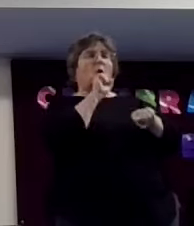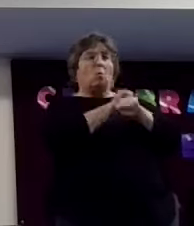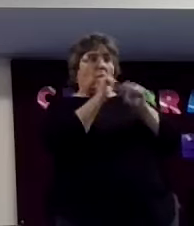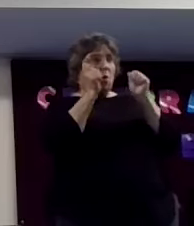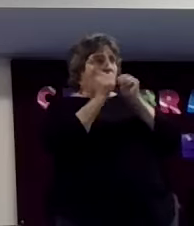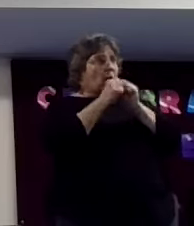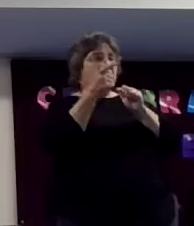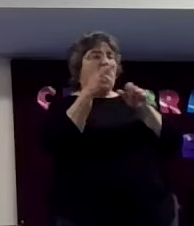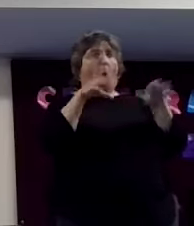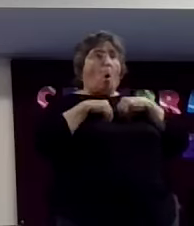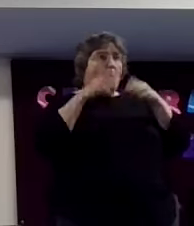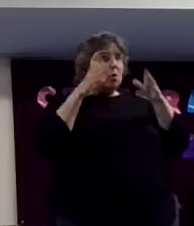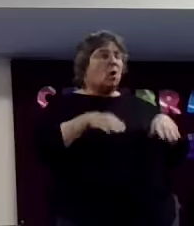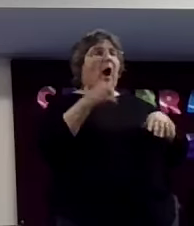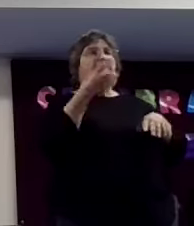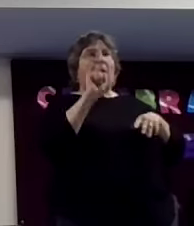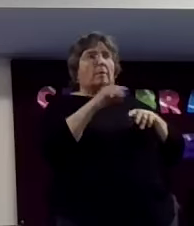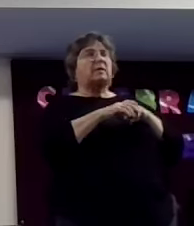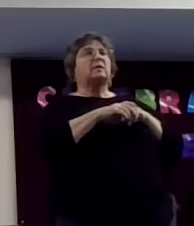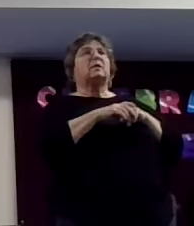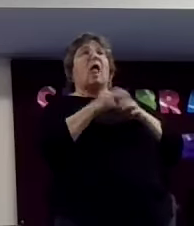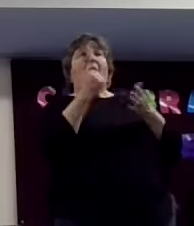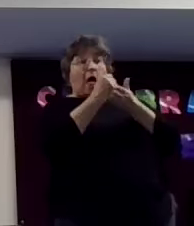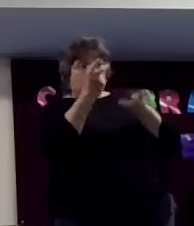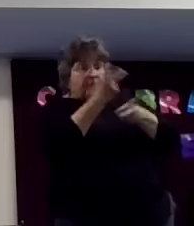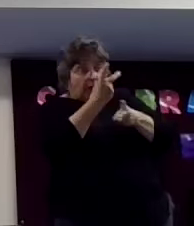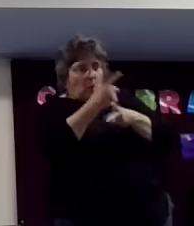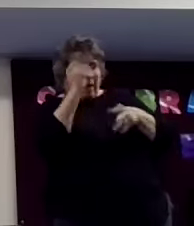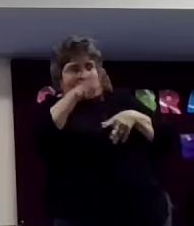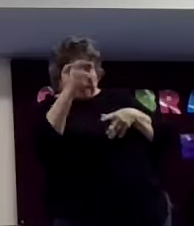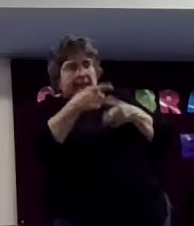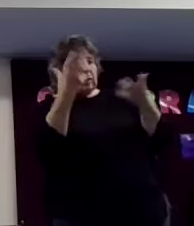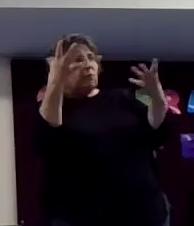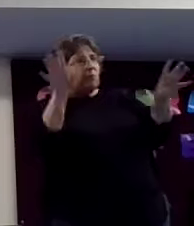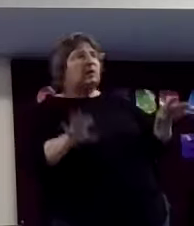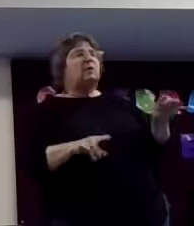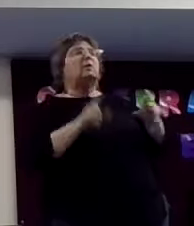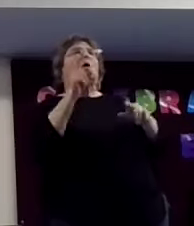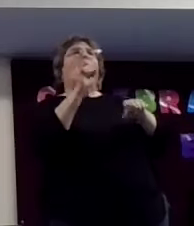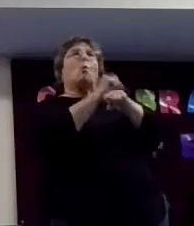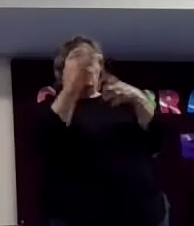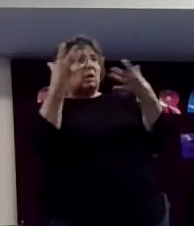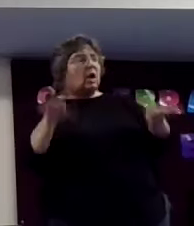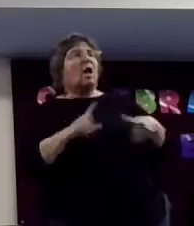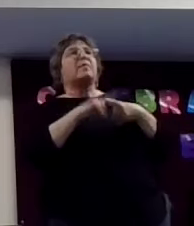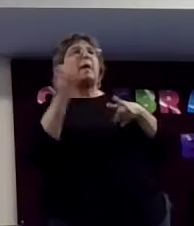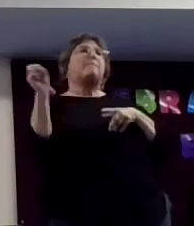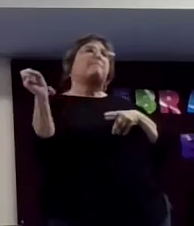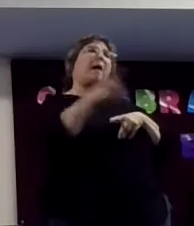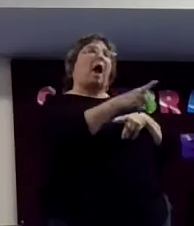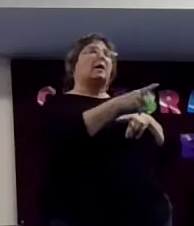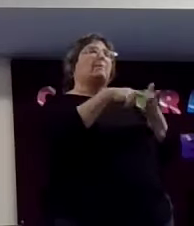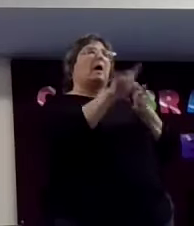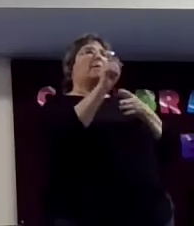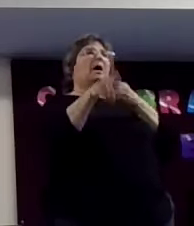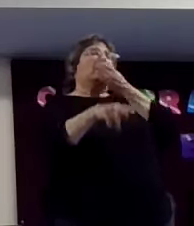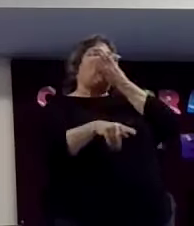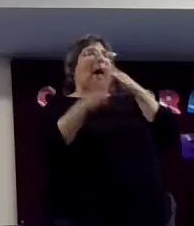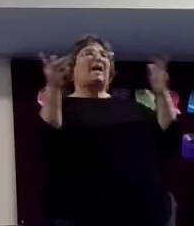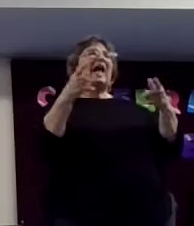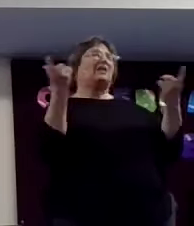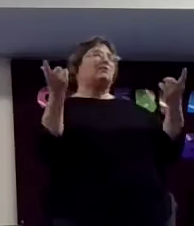with the owner of the apartment, help them figure out what they need to get done, get their work done, and then get reimbursed for it. So